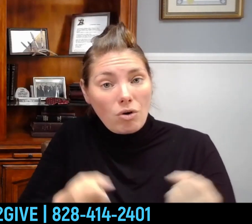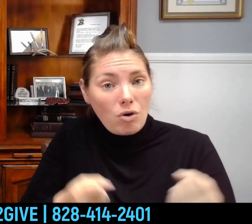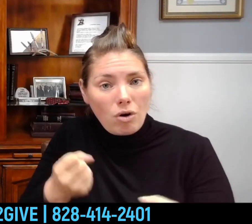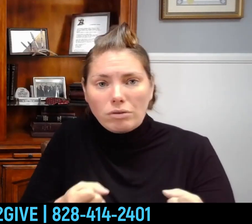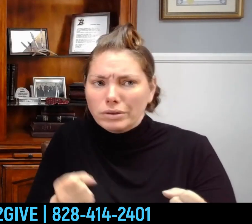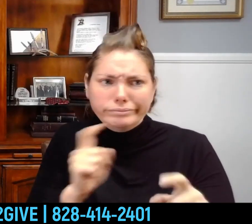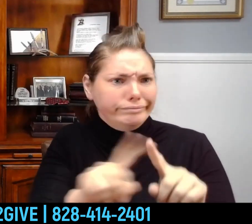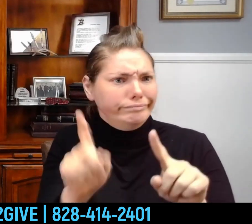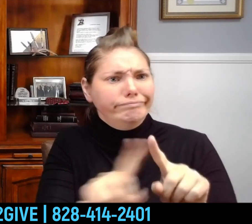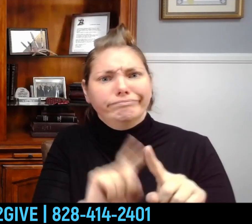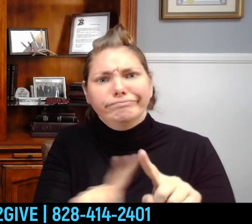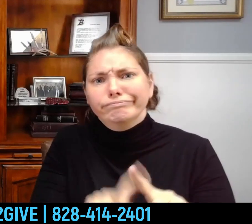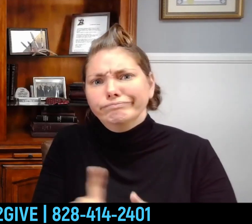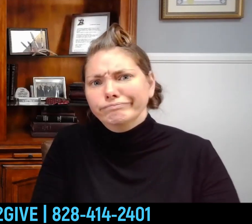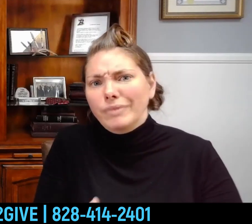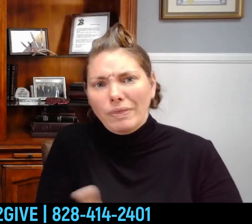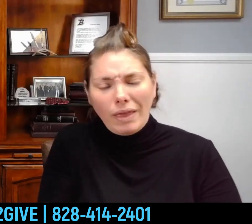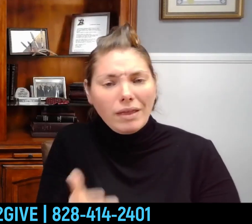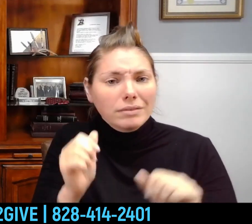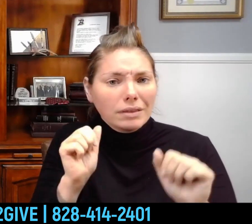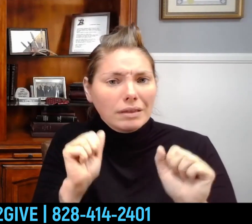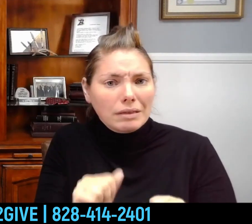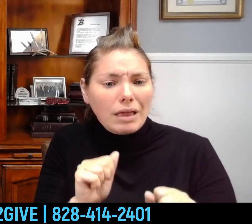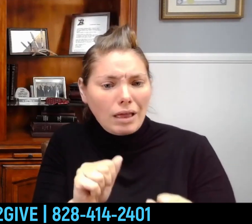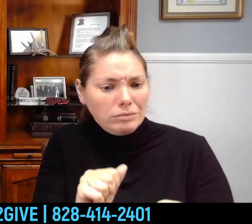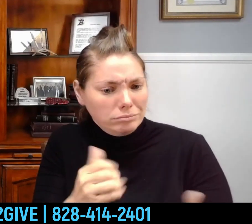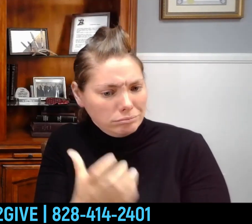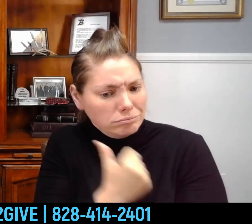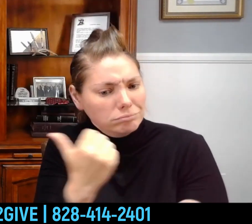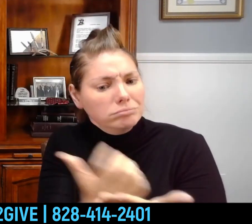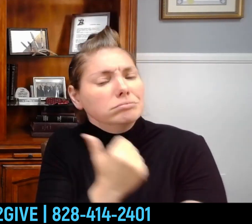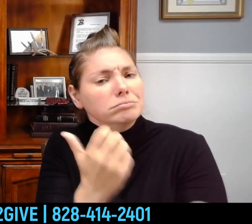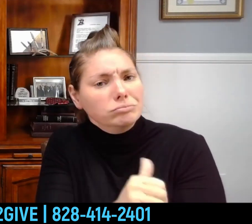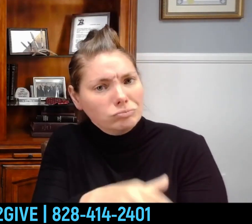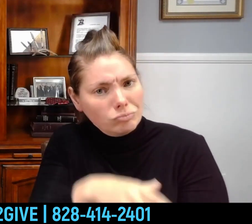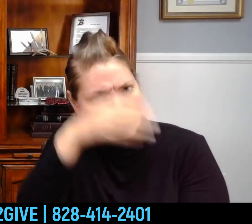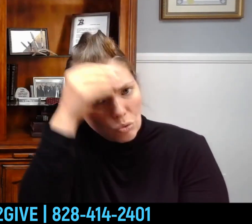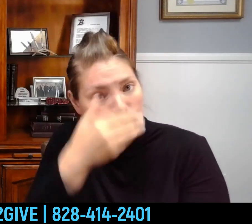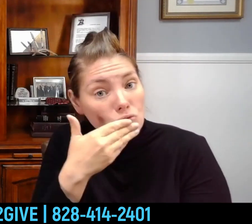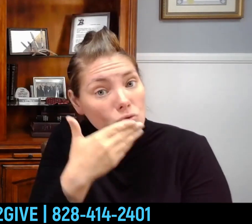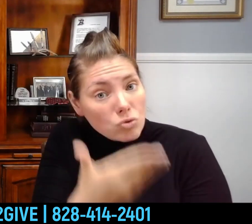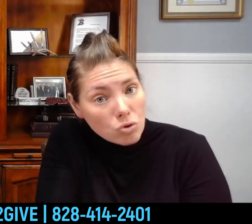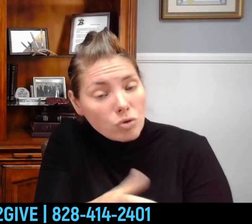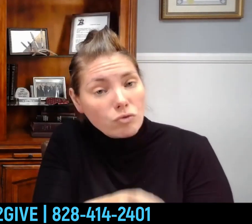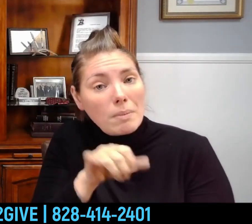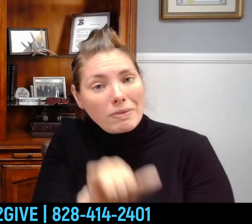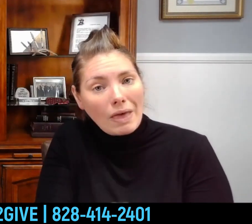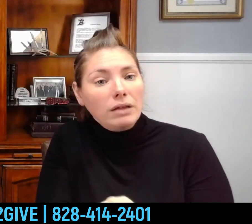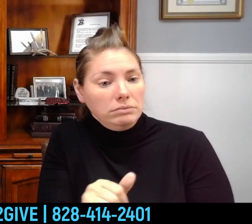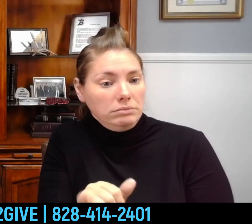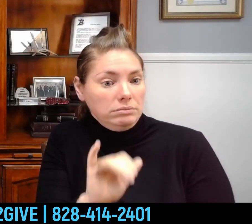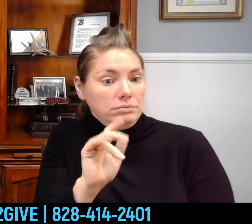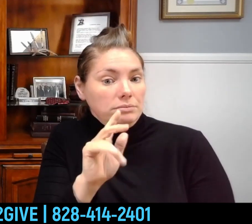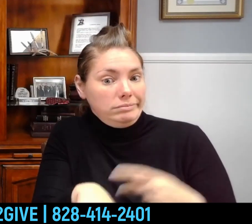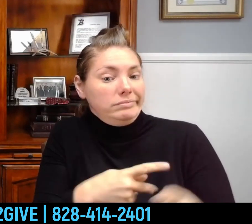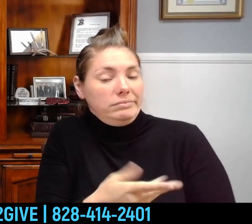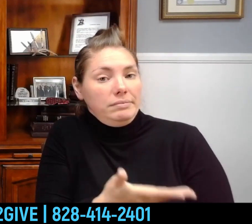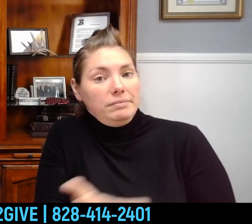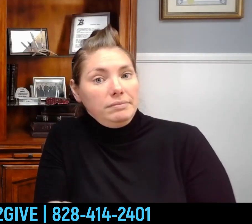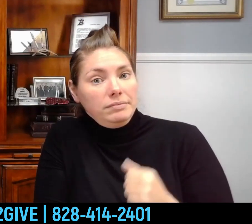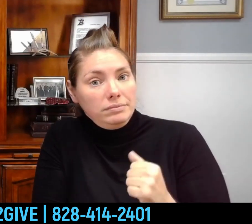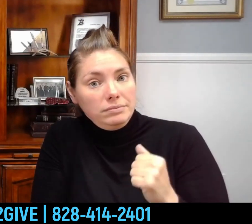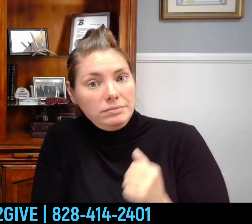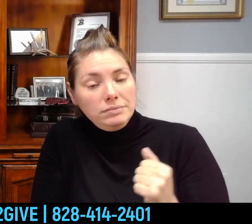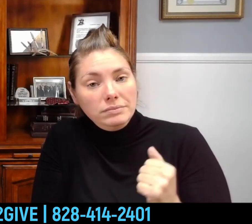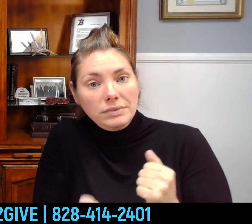all kinds of things that can come that are good from these types of sources. And it's a